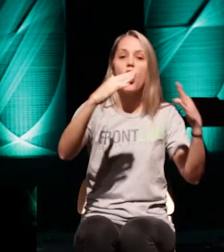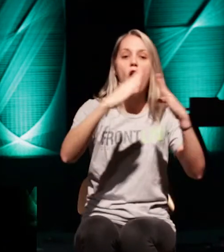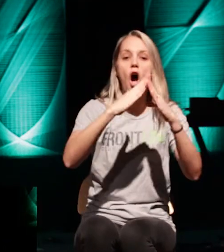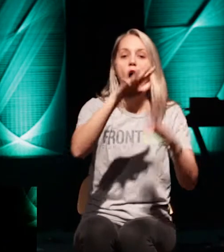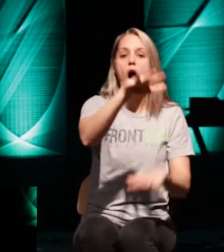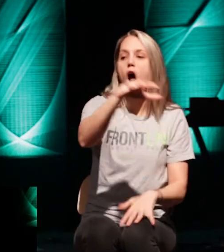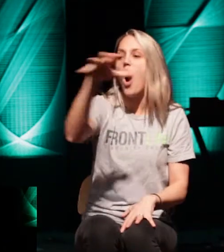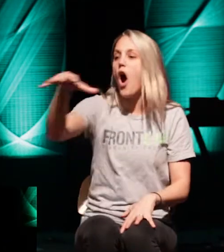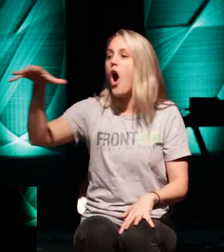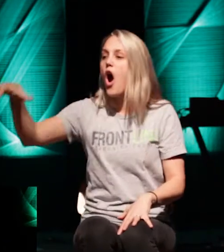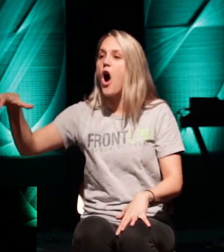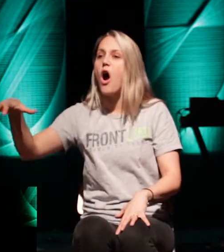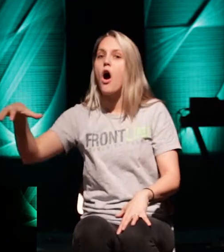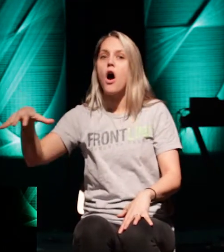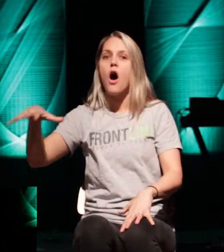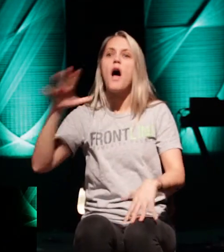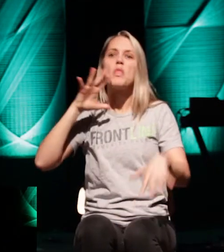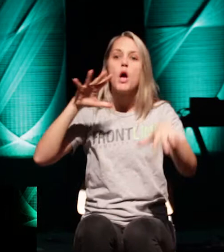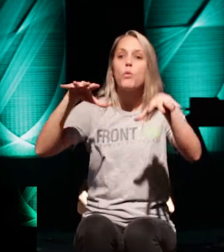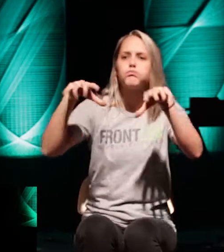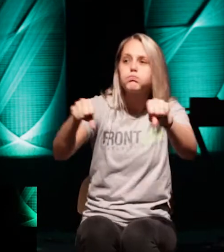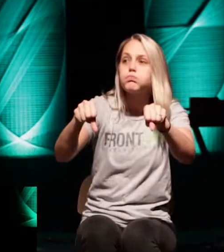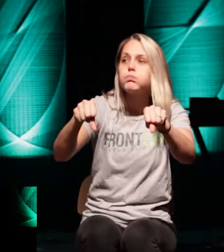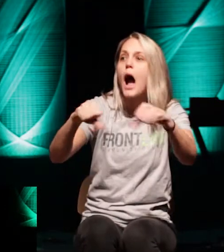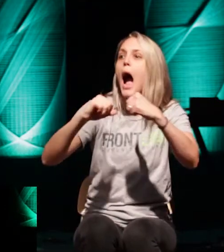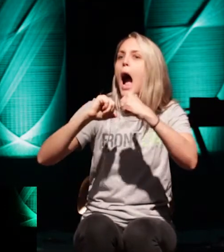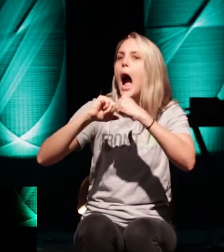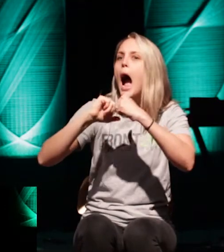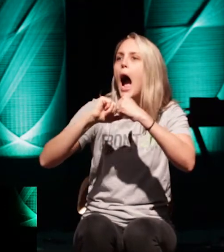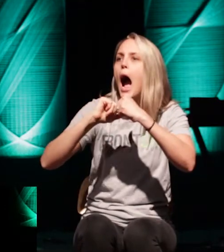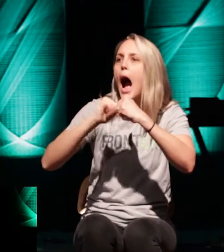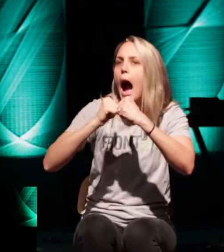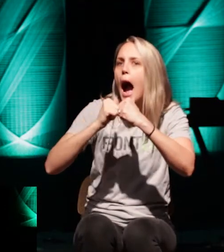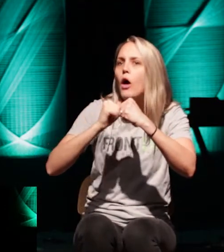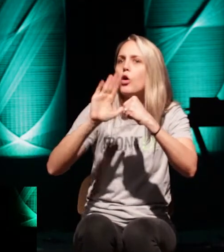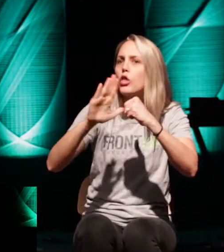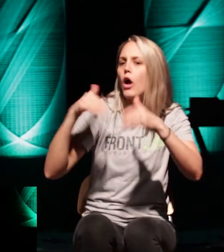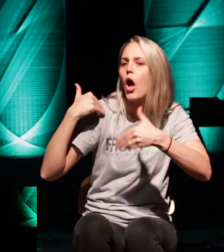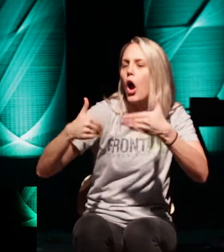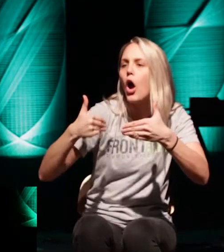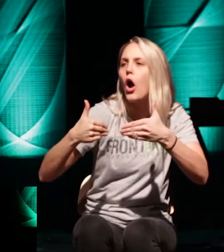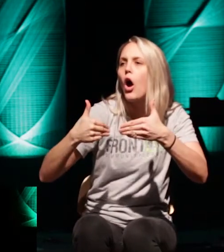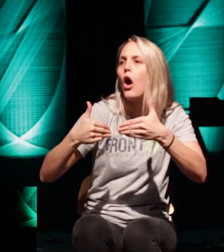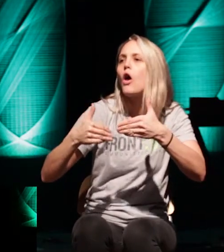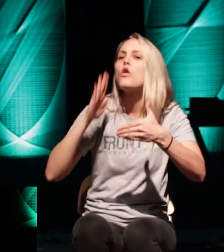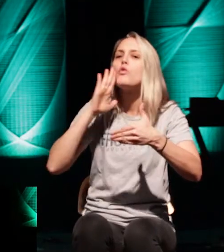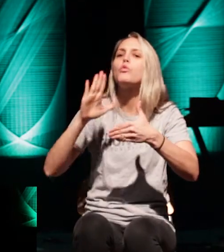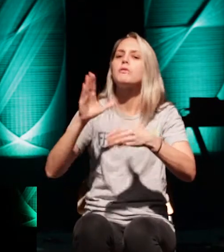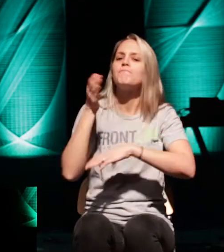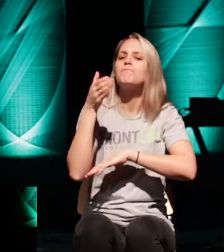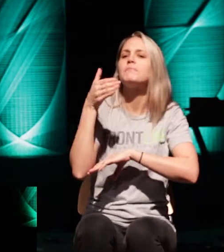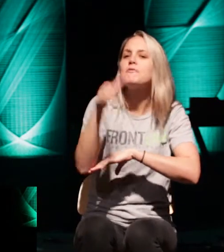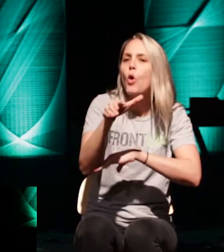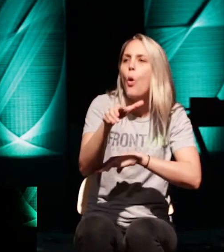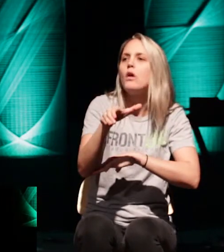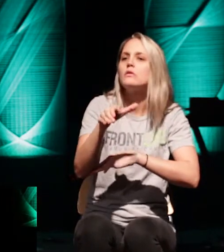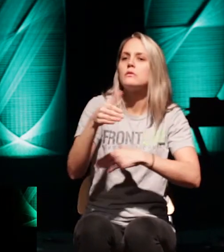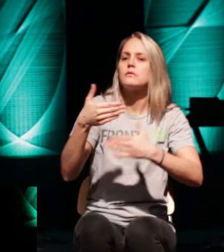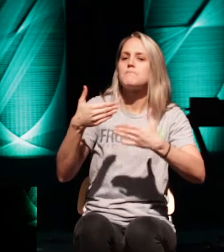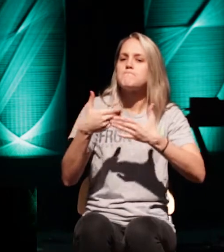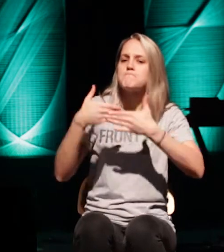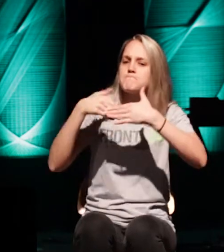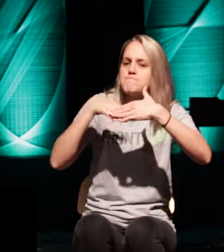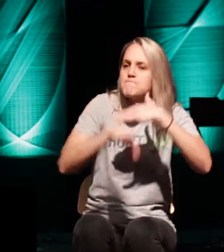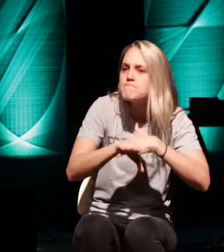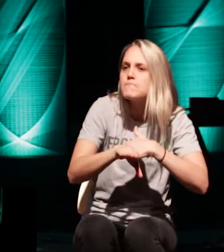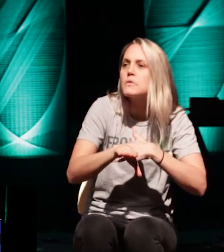assimilate themselves through birth into that culture. So they would move into a Hebrew community, and they would